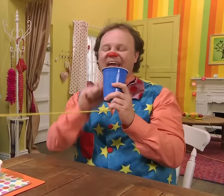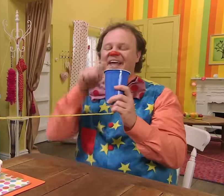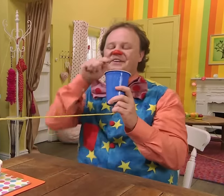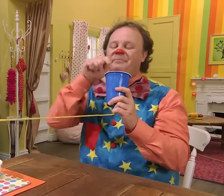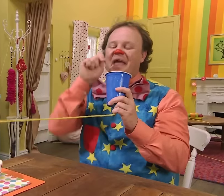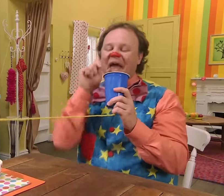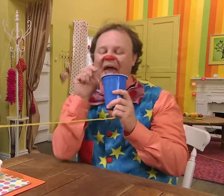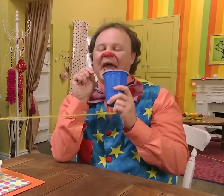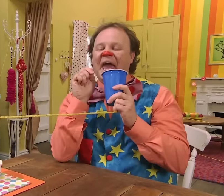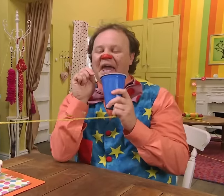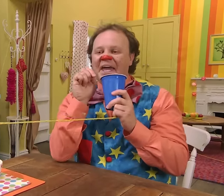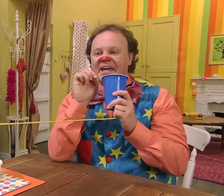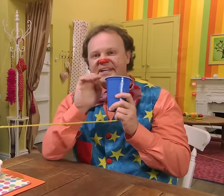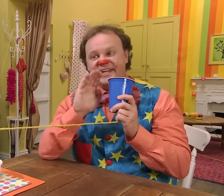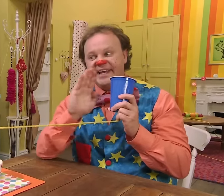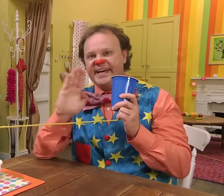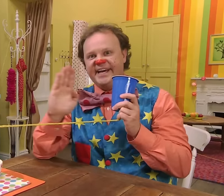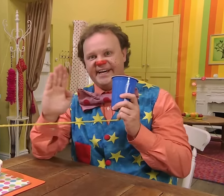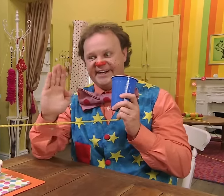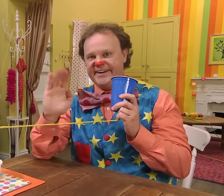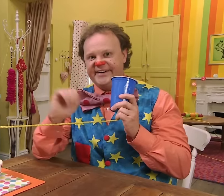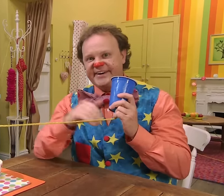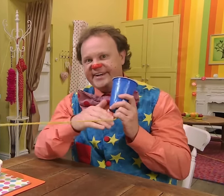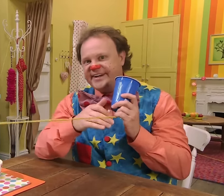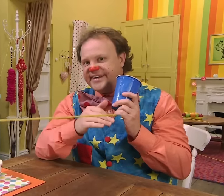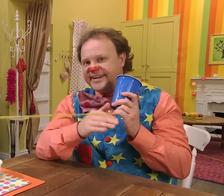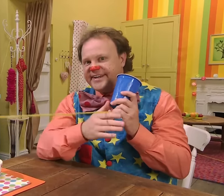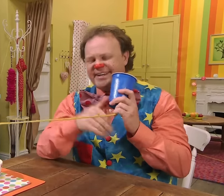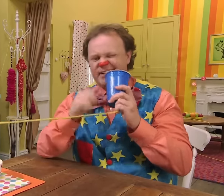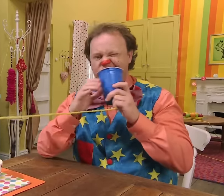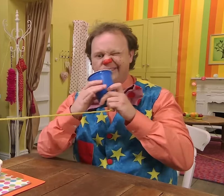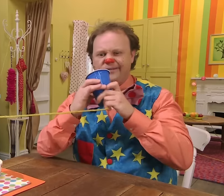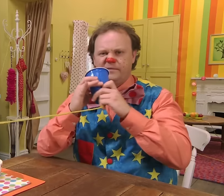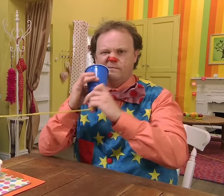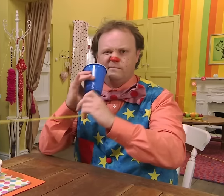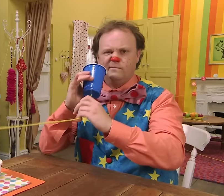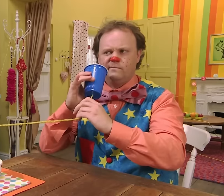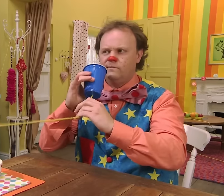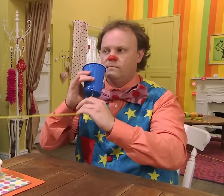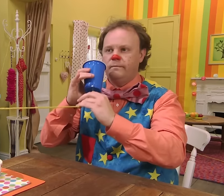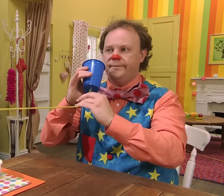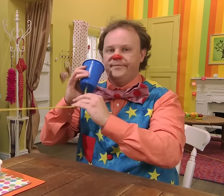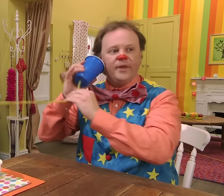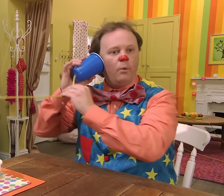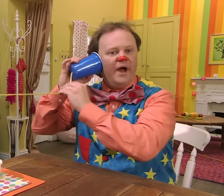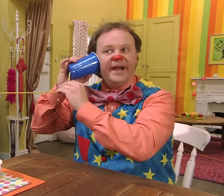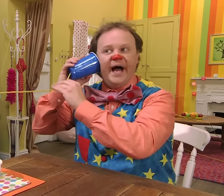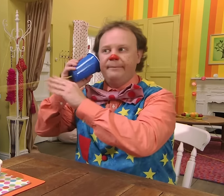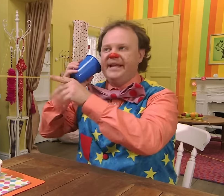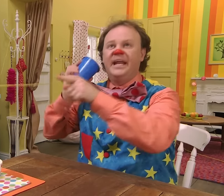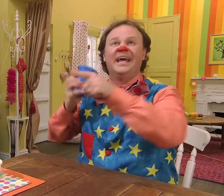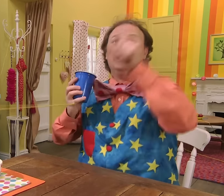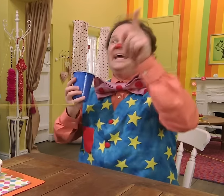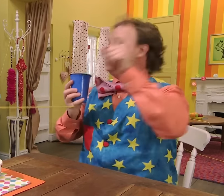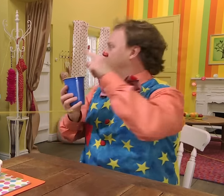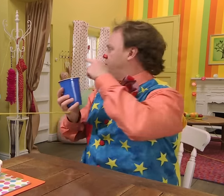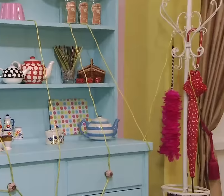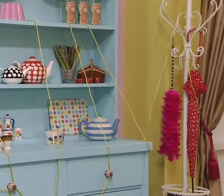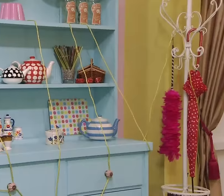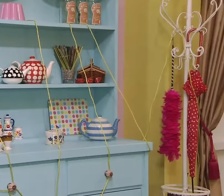is... No. Where's the other end of the phone? Well, I mean, it goes with the...